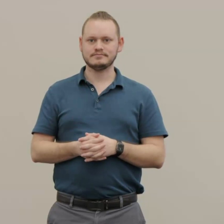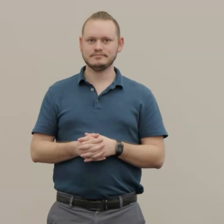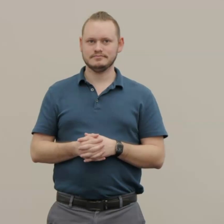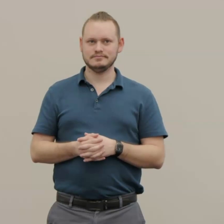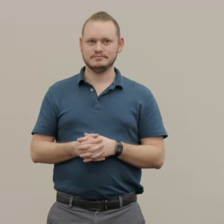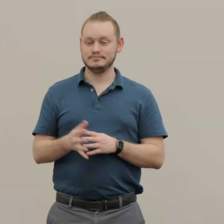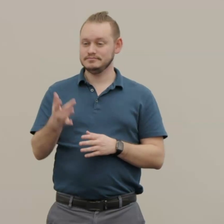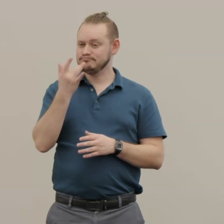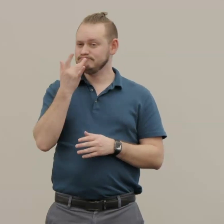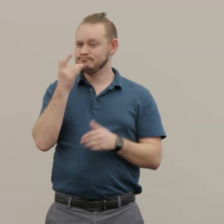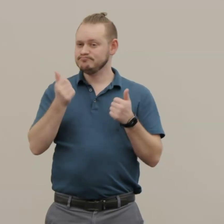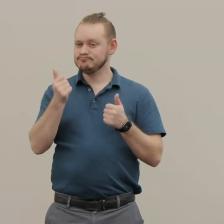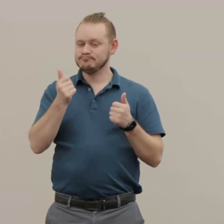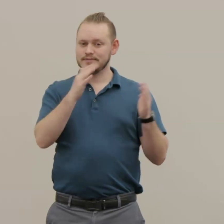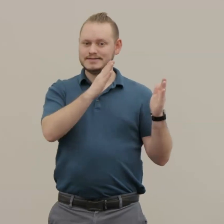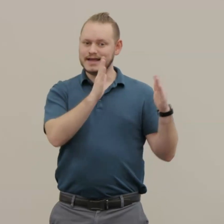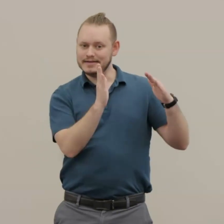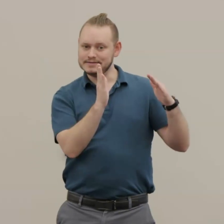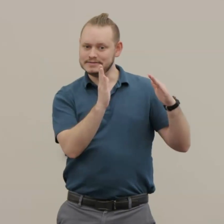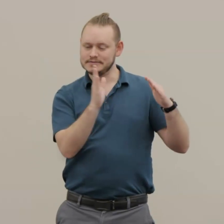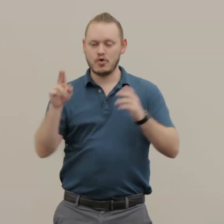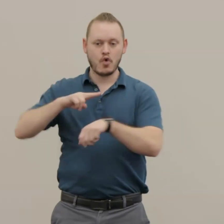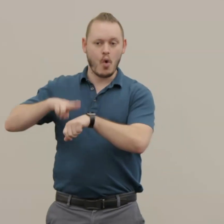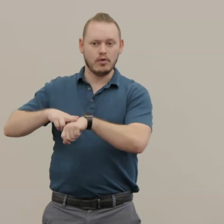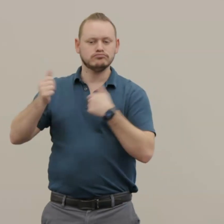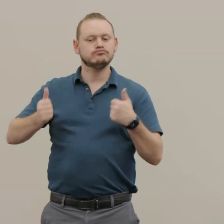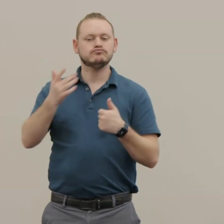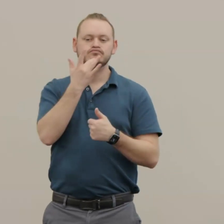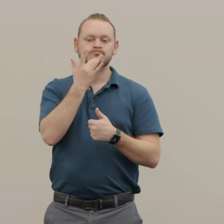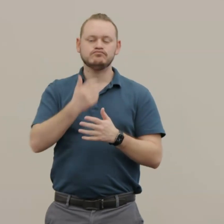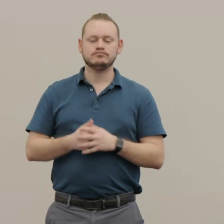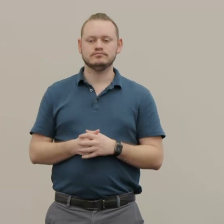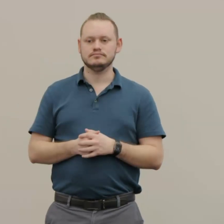Which do you prefer to read, italics or normal?